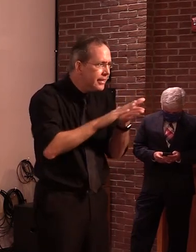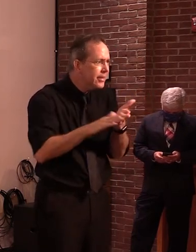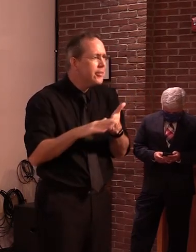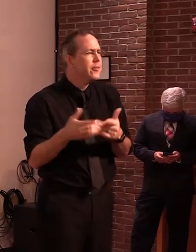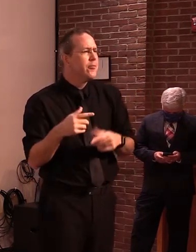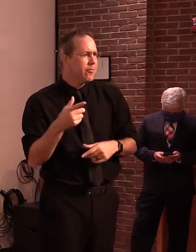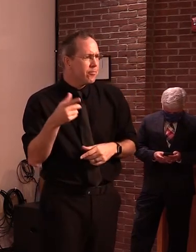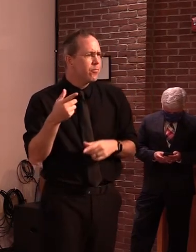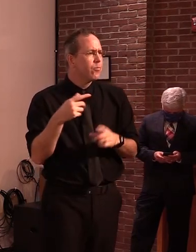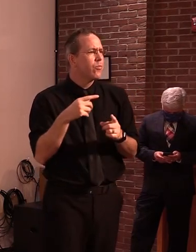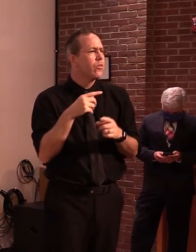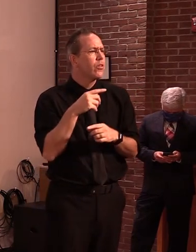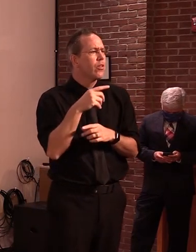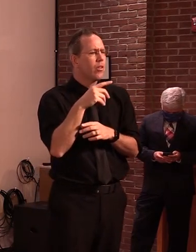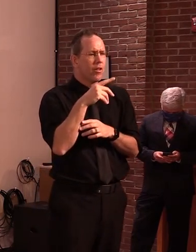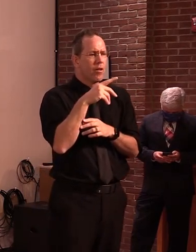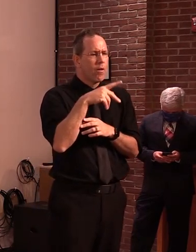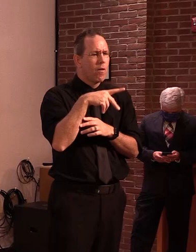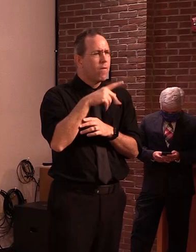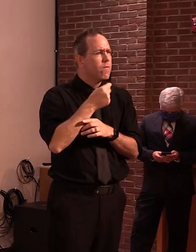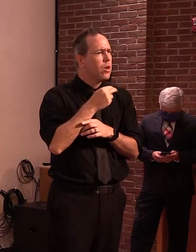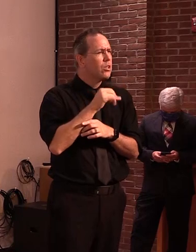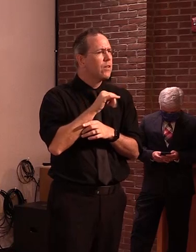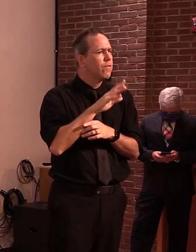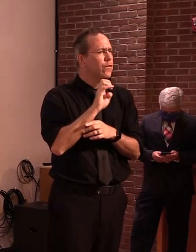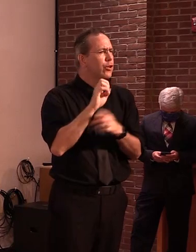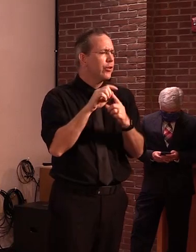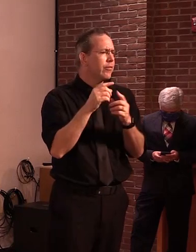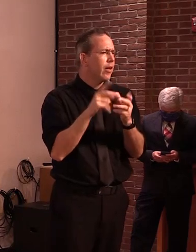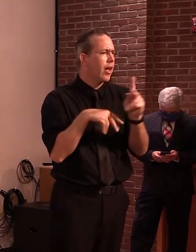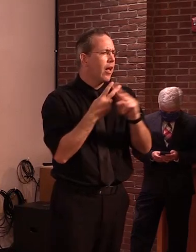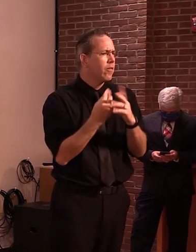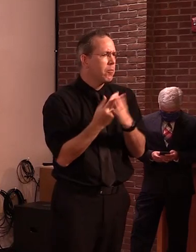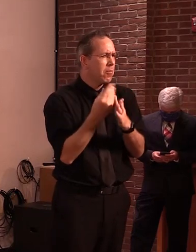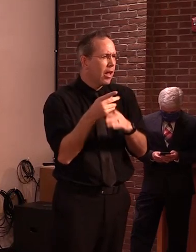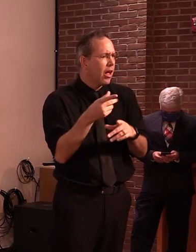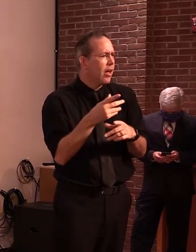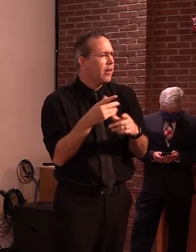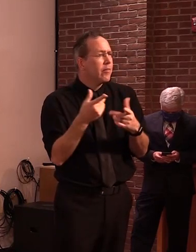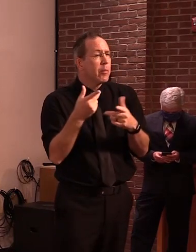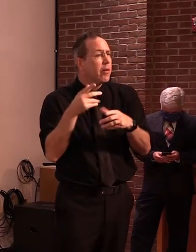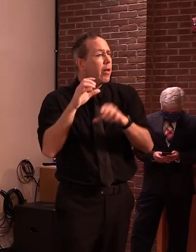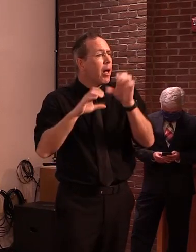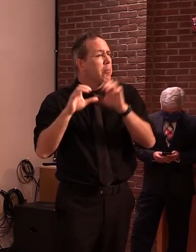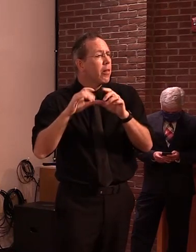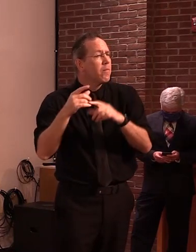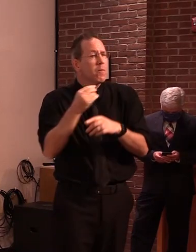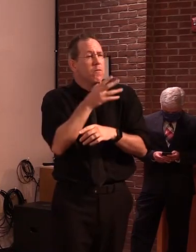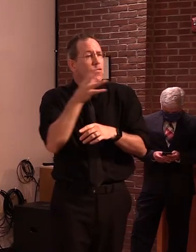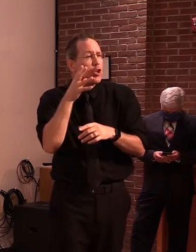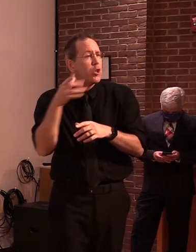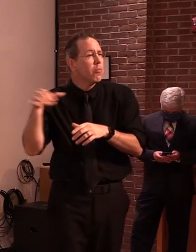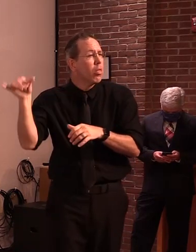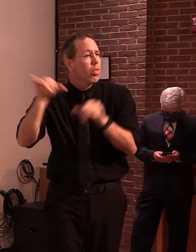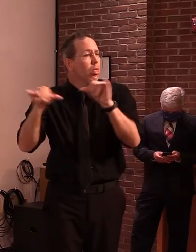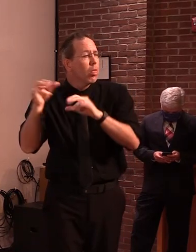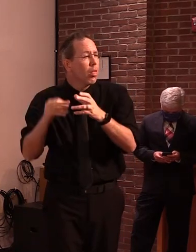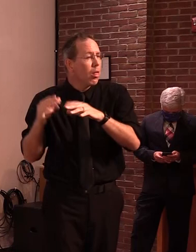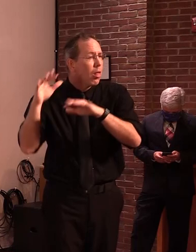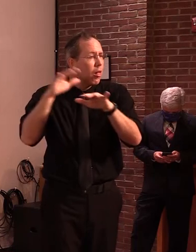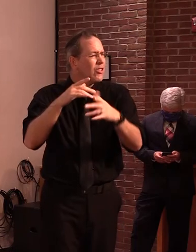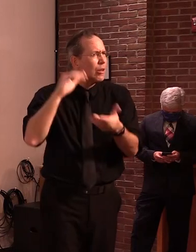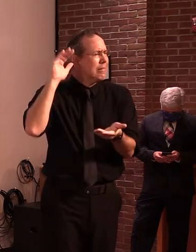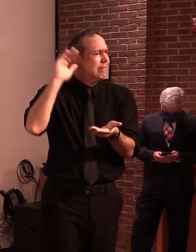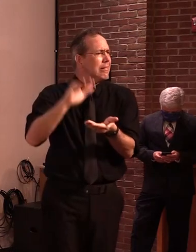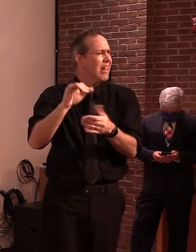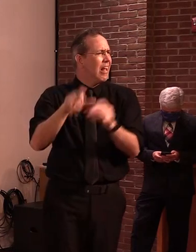some of it with the waste treatment plants, doing everything we can to slow the amount of phosphorus going into some of these lakes